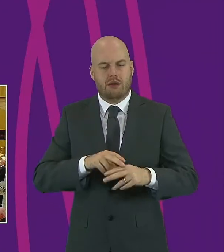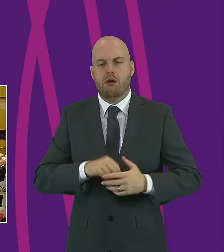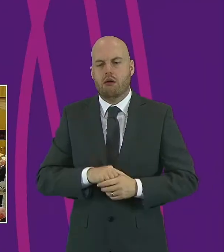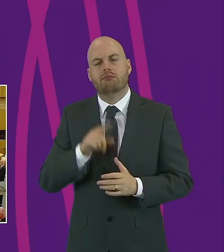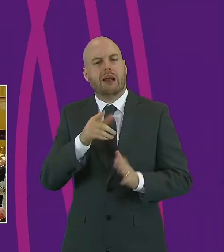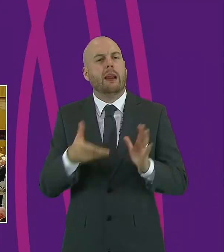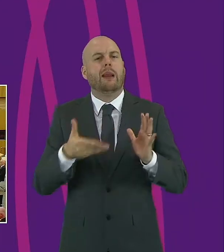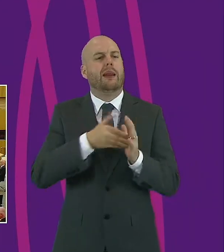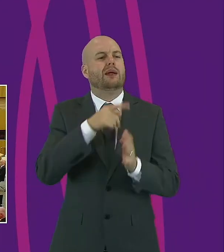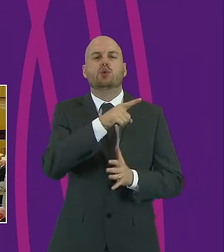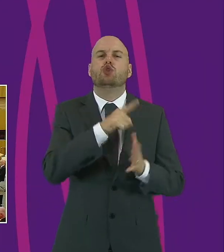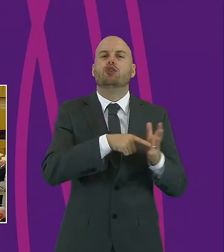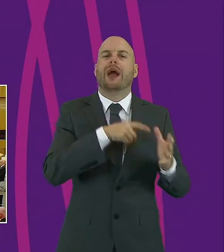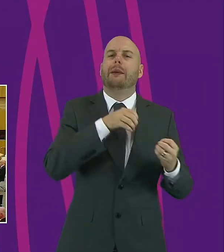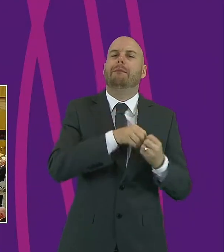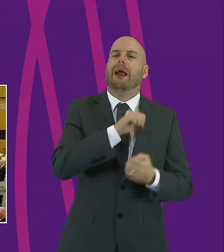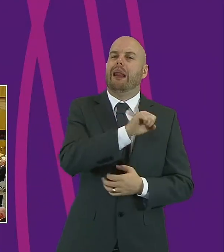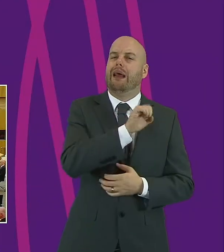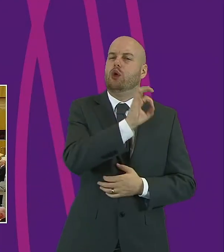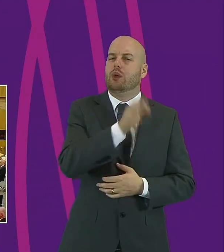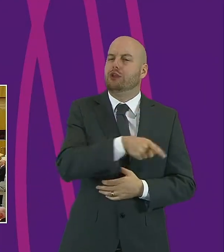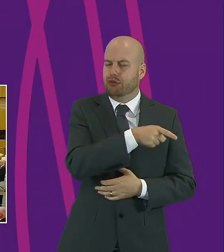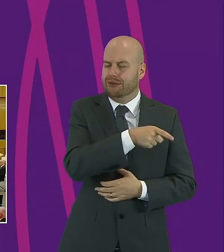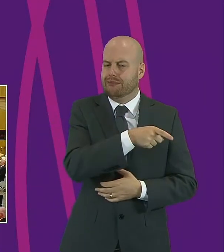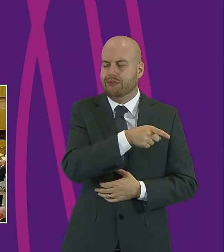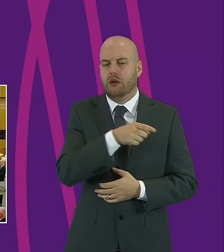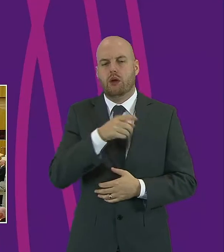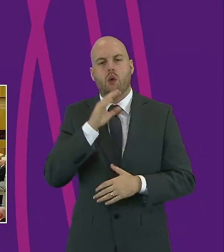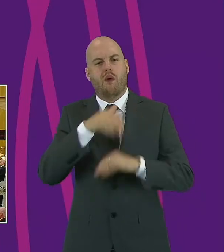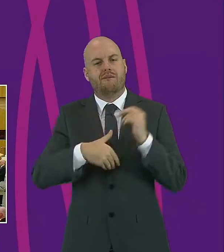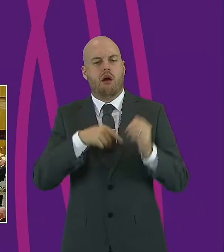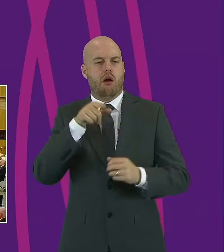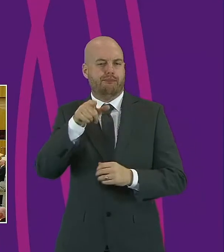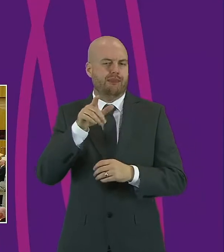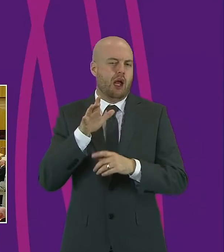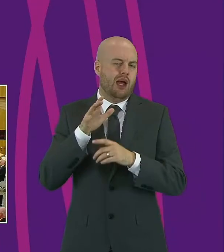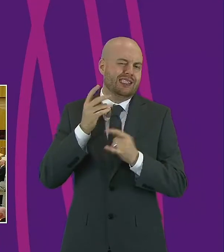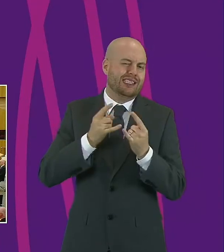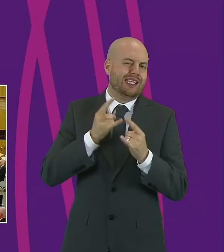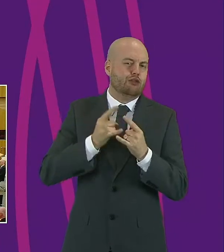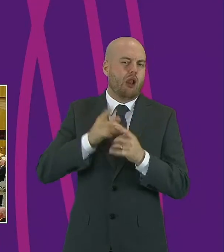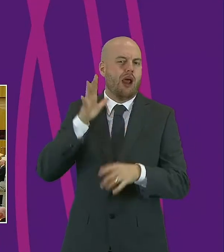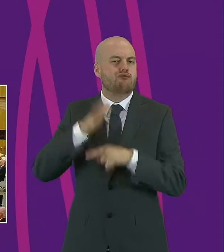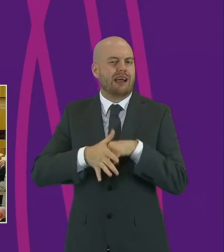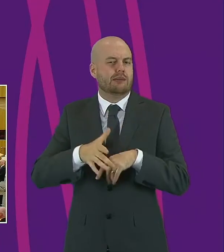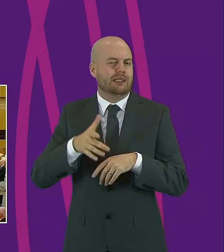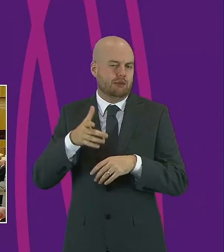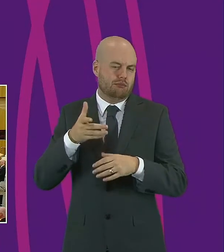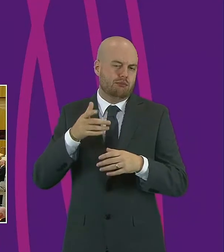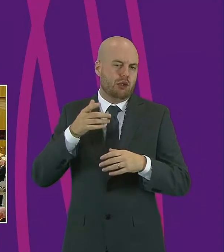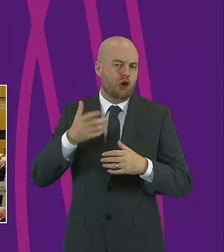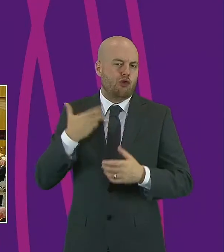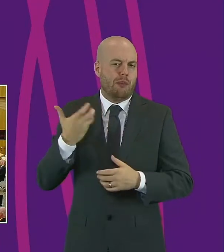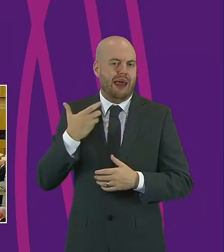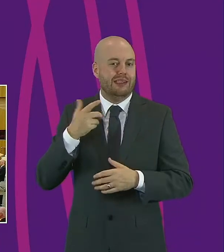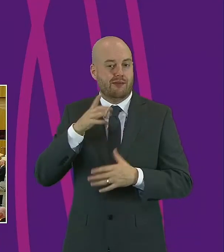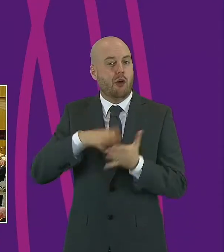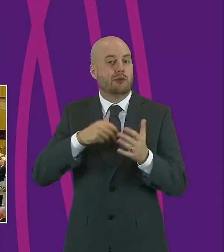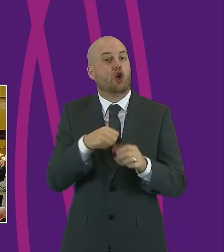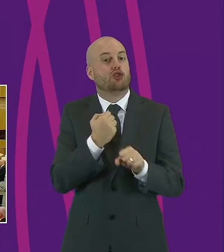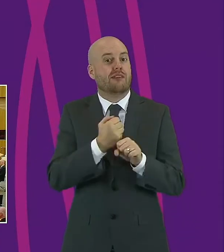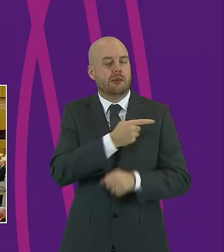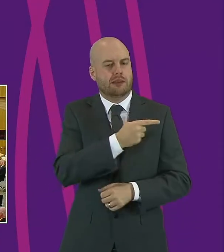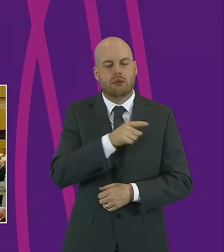question a few moments ago about the handling of harassment complaints by the Scottish Government, the First Minister did indeed pledge back in January